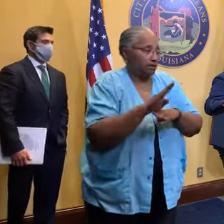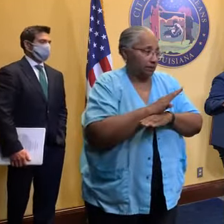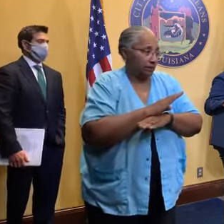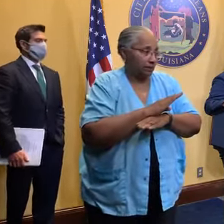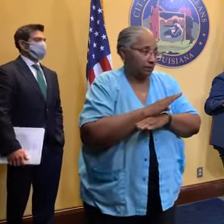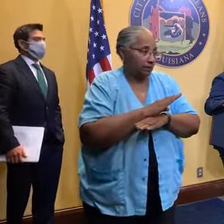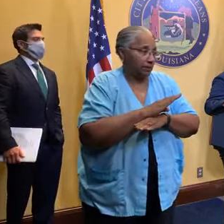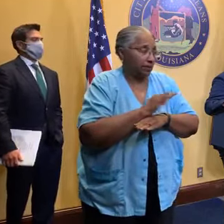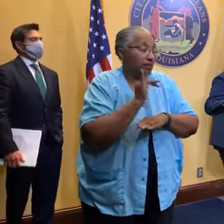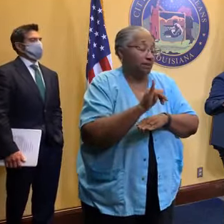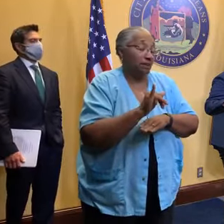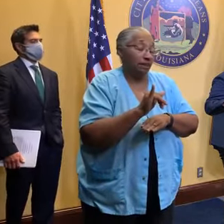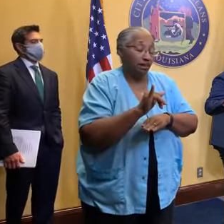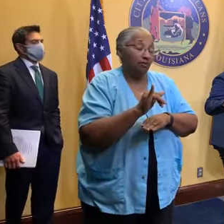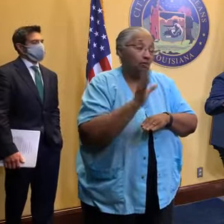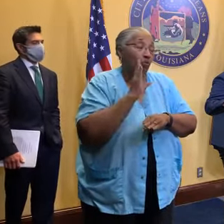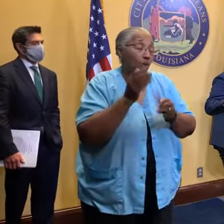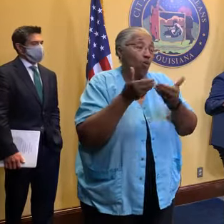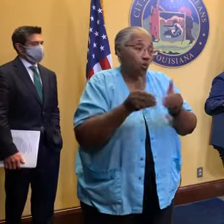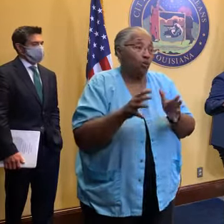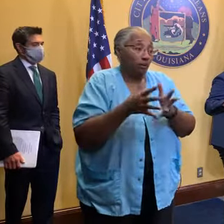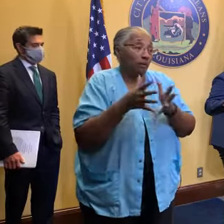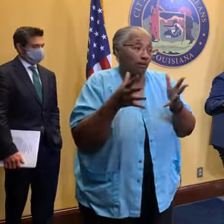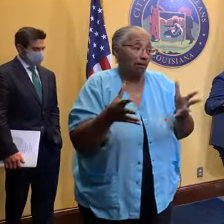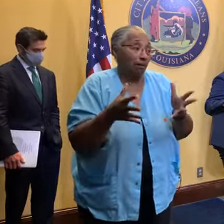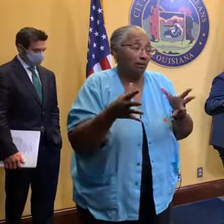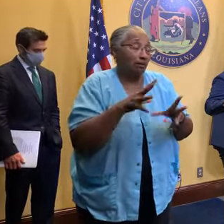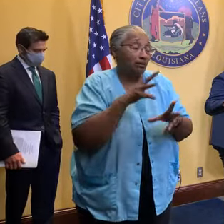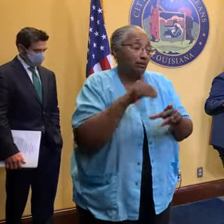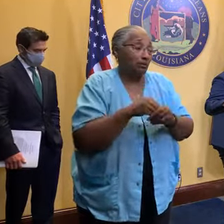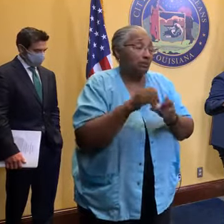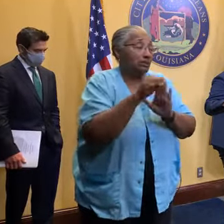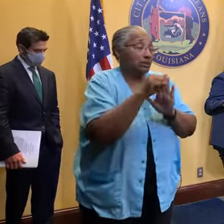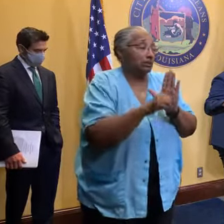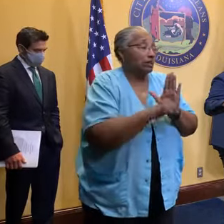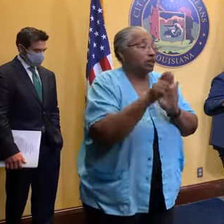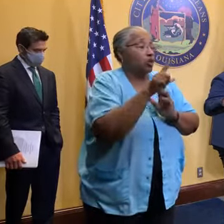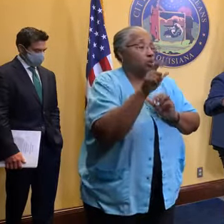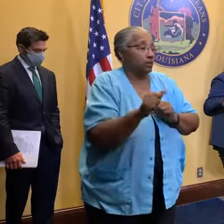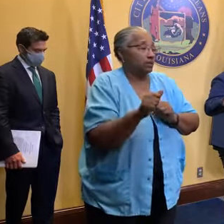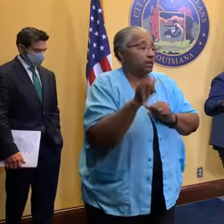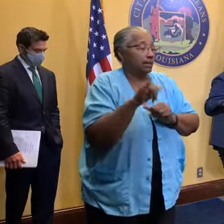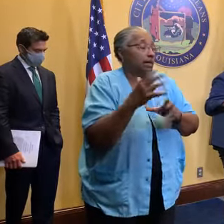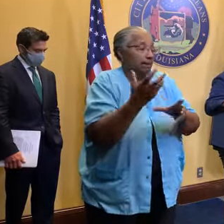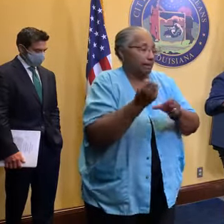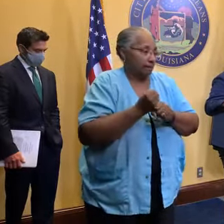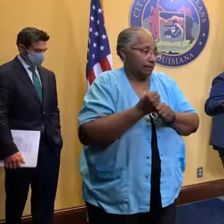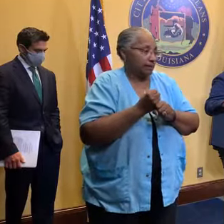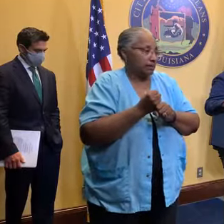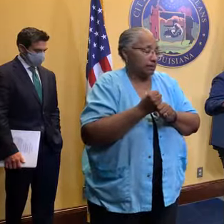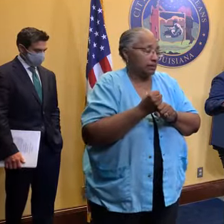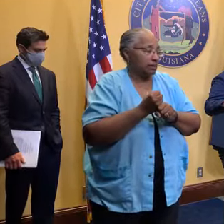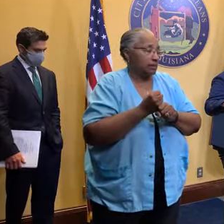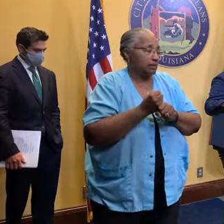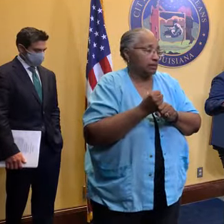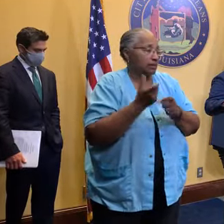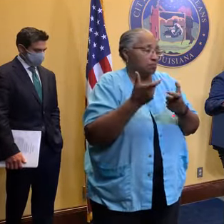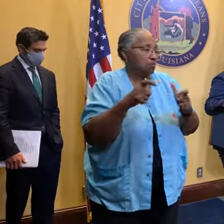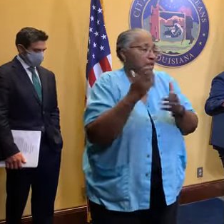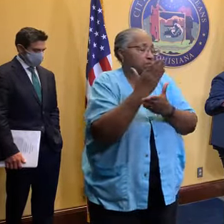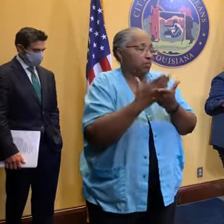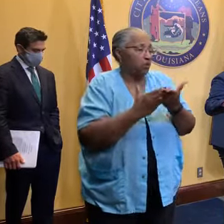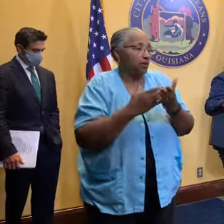that stand to lose the most, including the state of Louisiana. That gets a larger portion, again, of